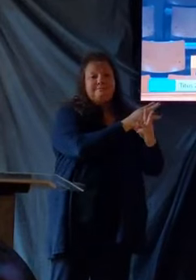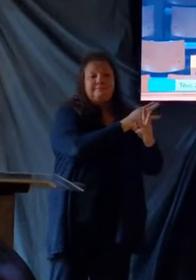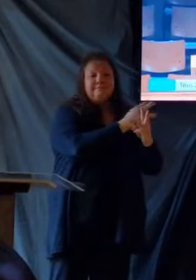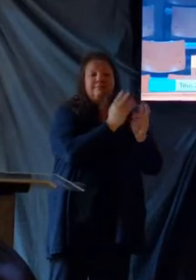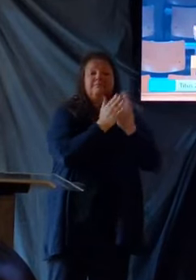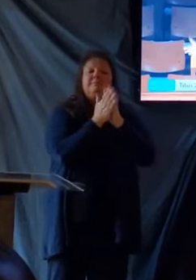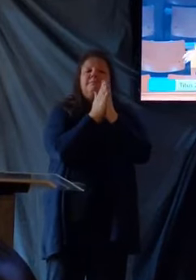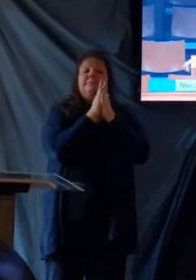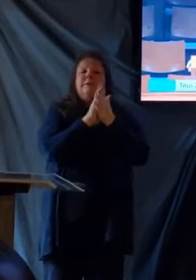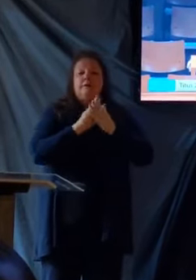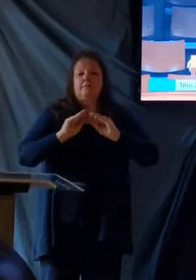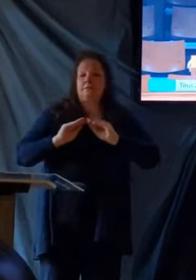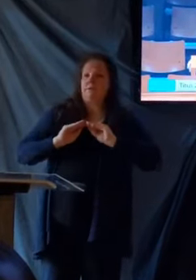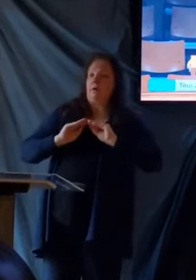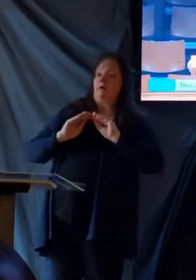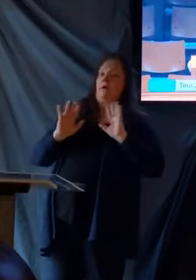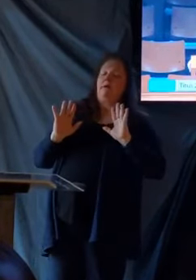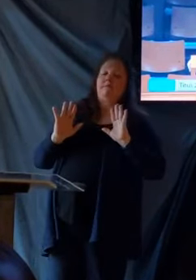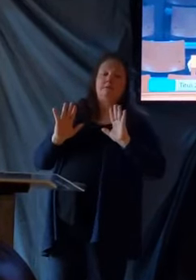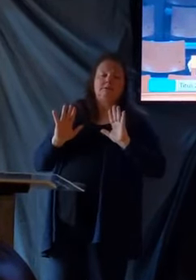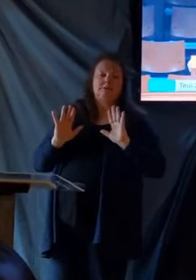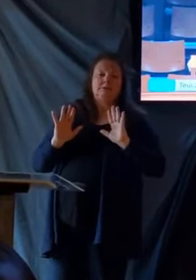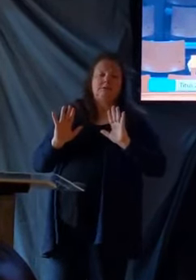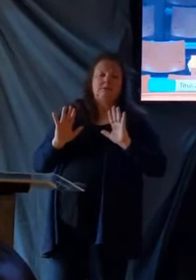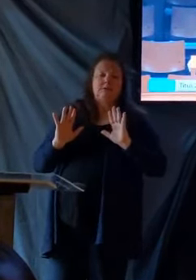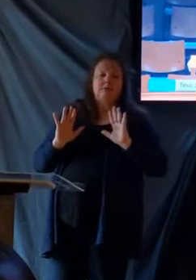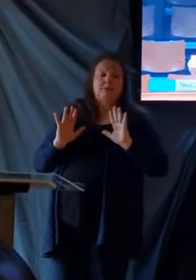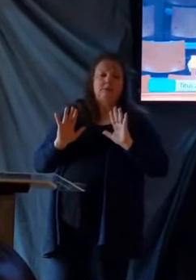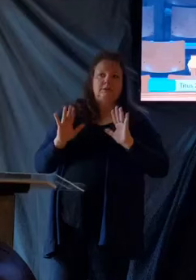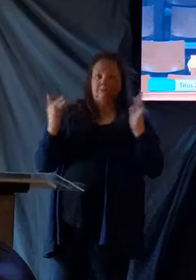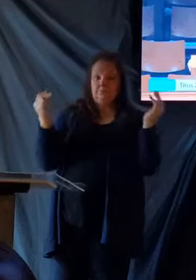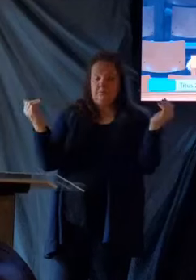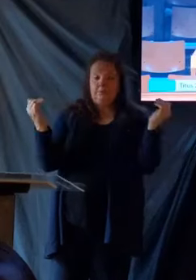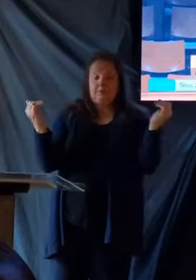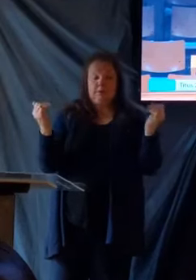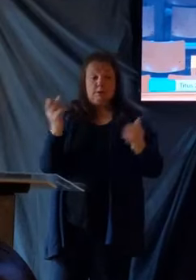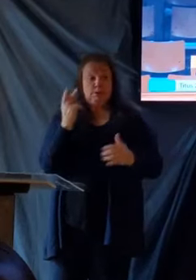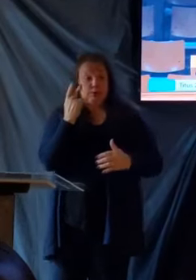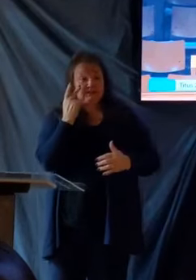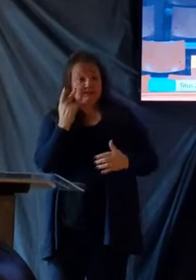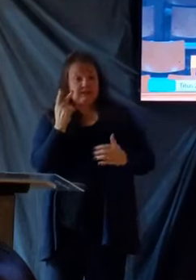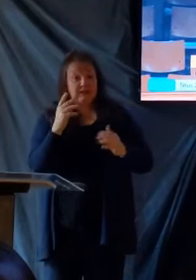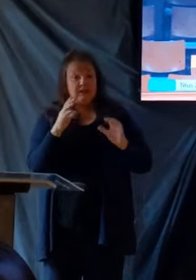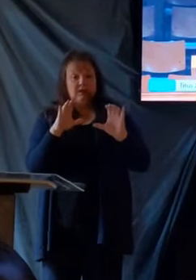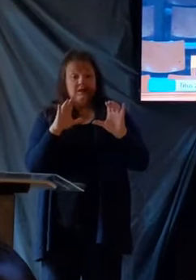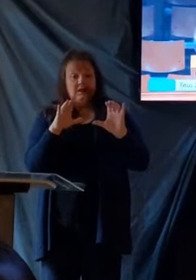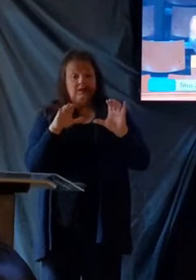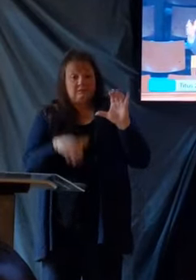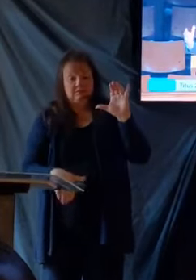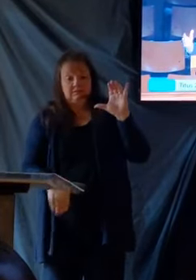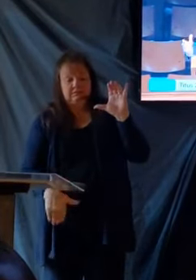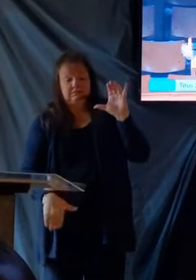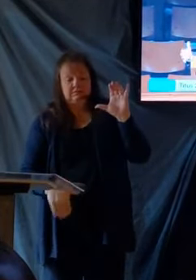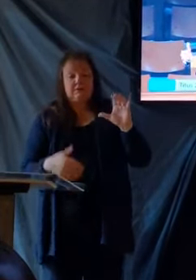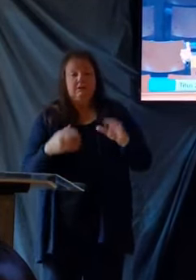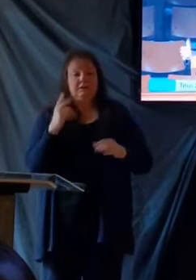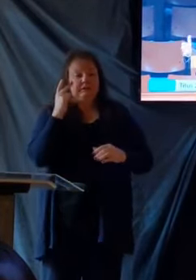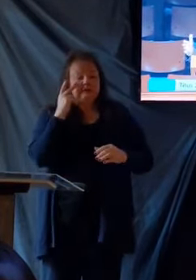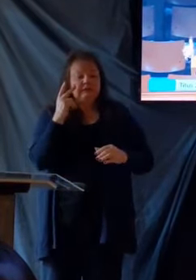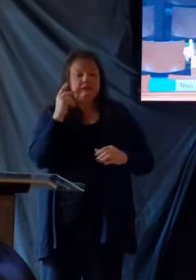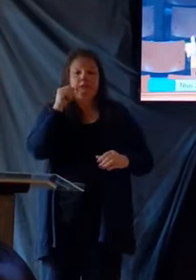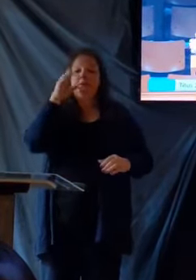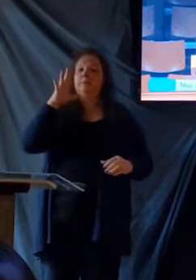And it becomes more obvious, and very obvious in our day. And you see the breakdown continues. It started out,